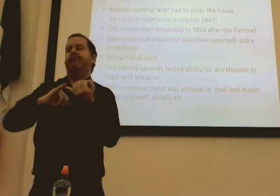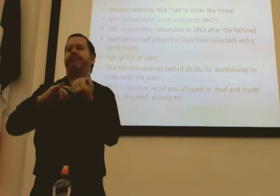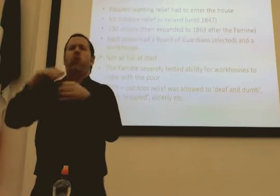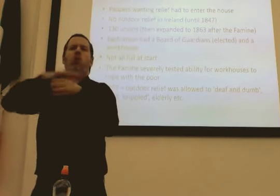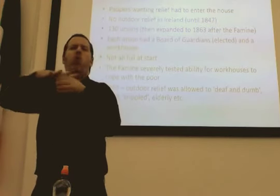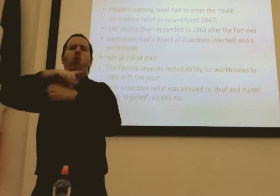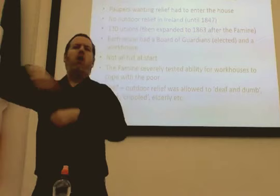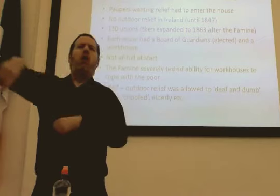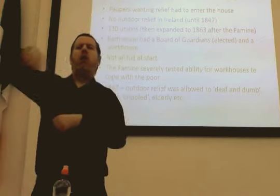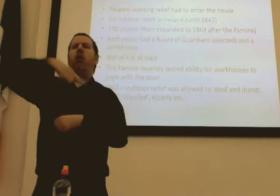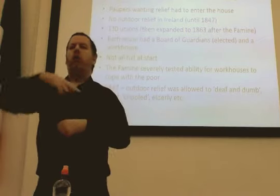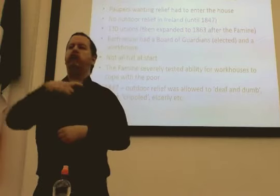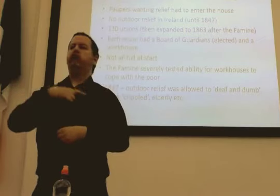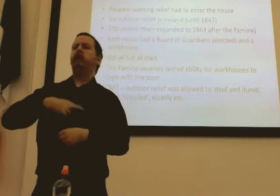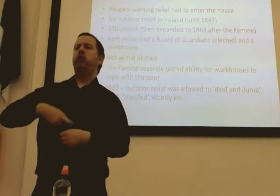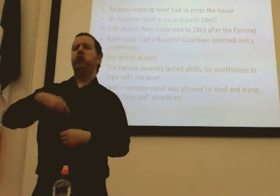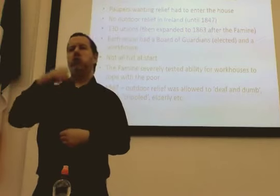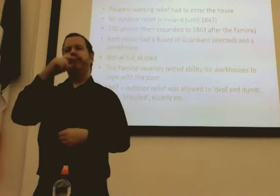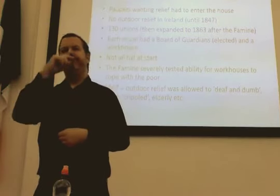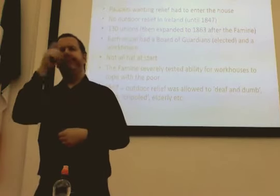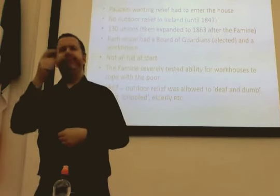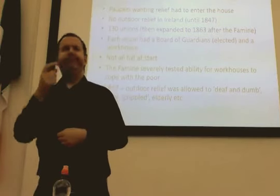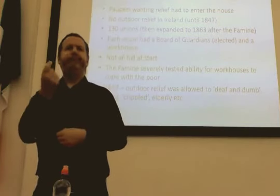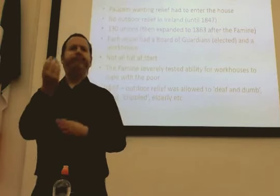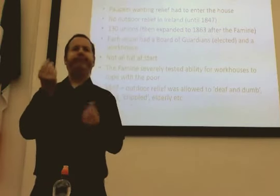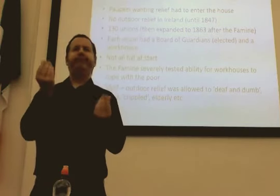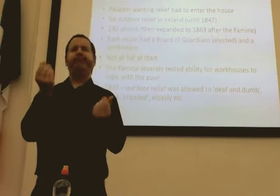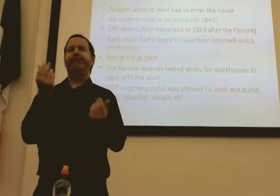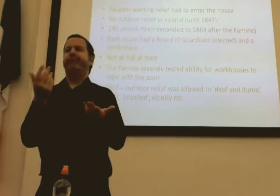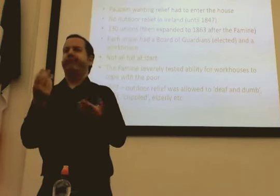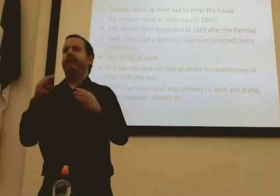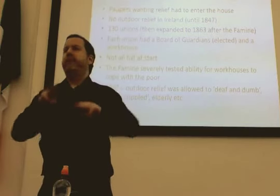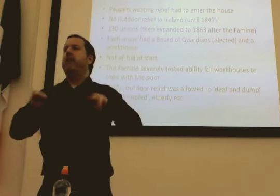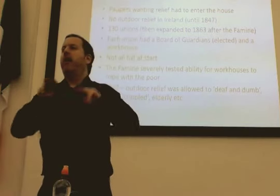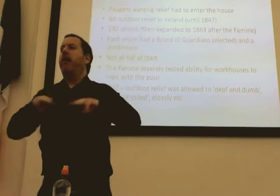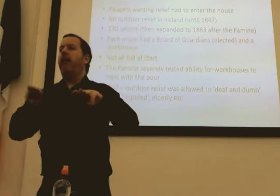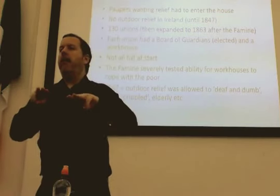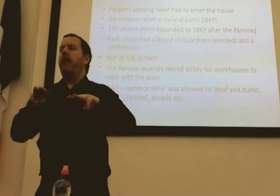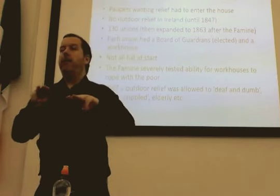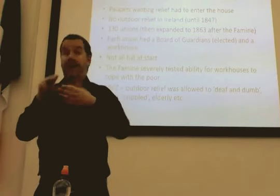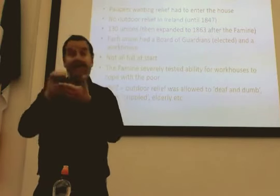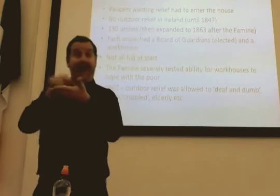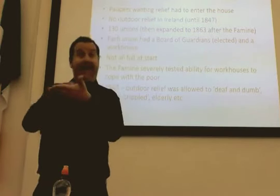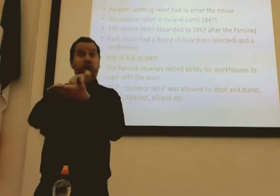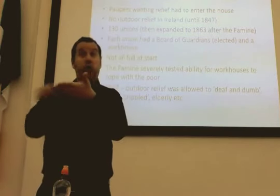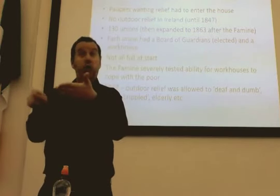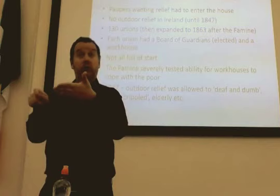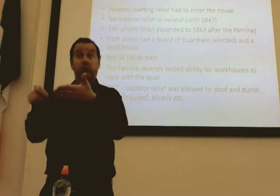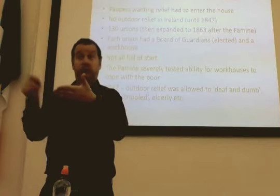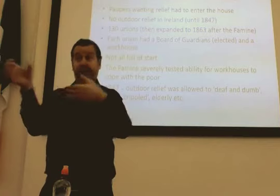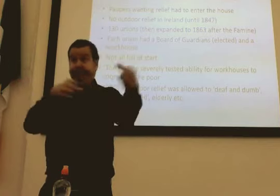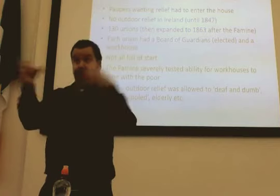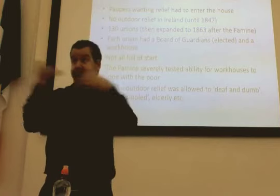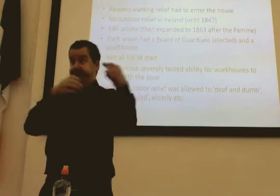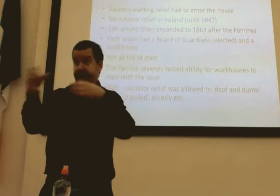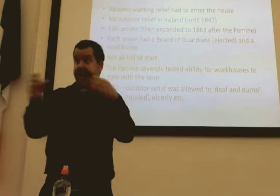And the Guardians would include local people who be well off in the community, well known. Now they do actually have